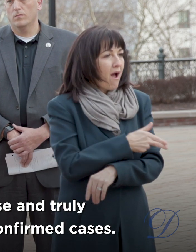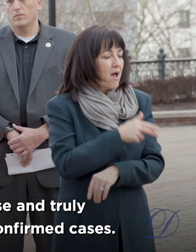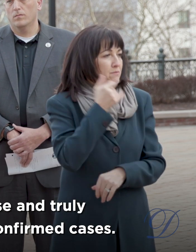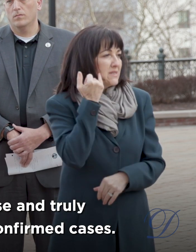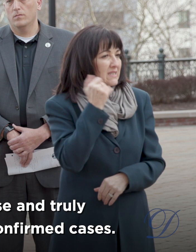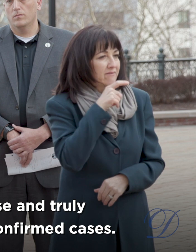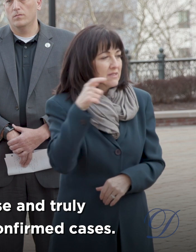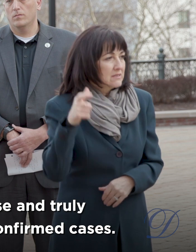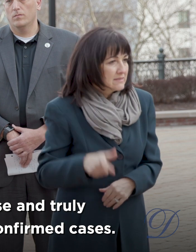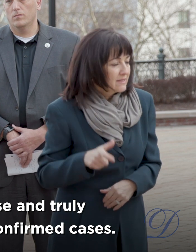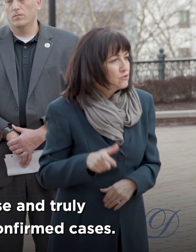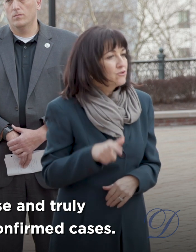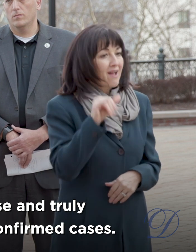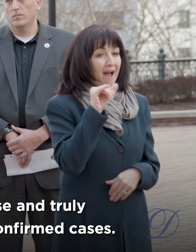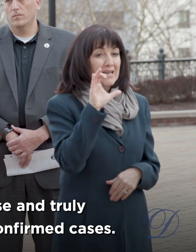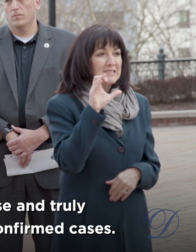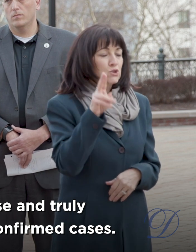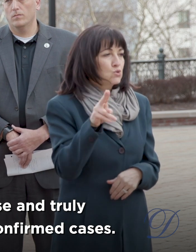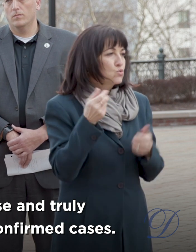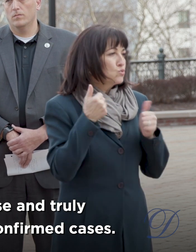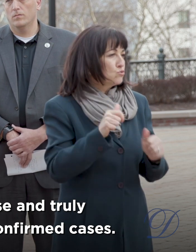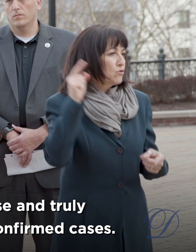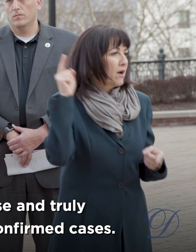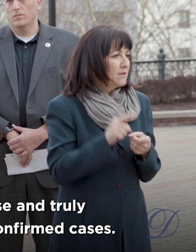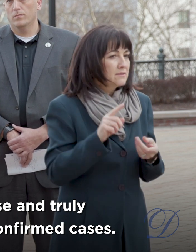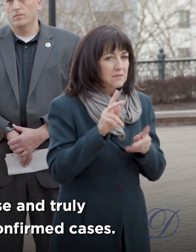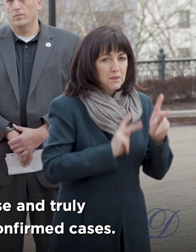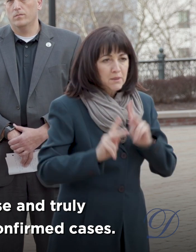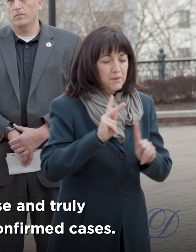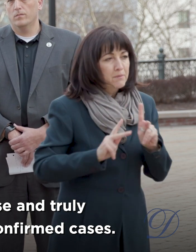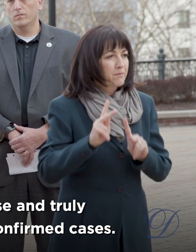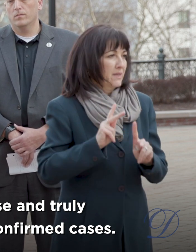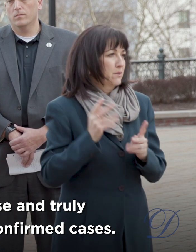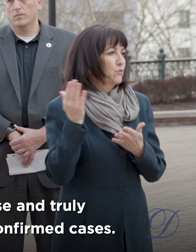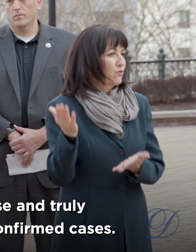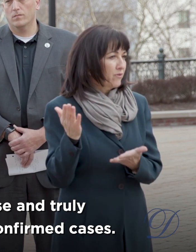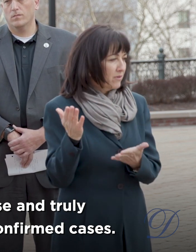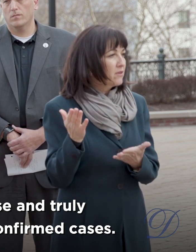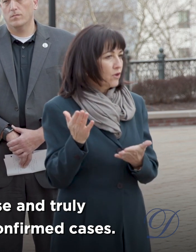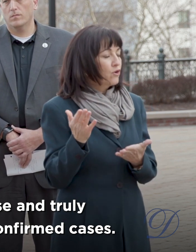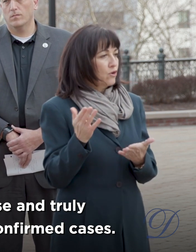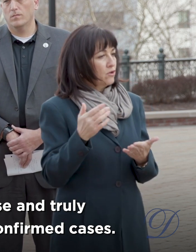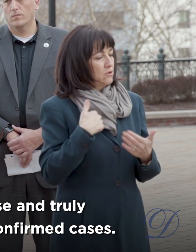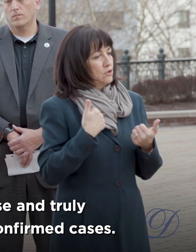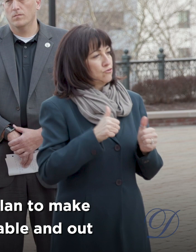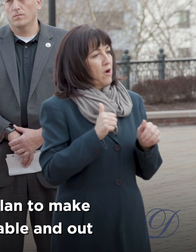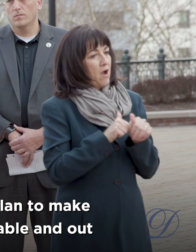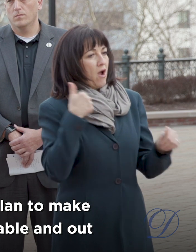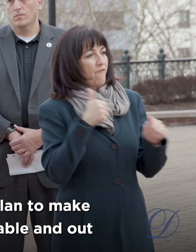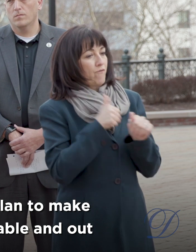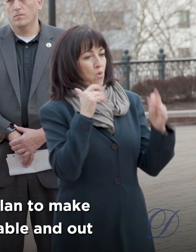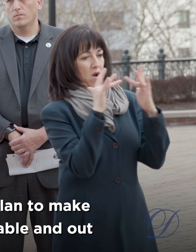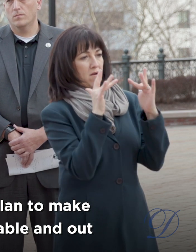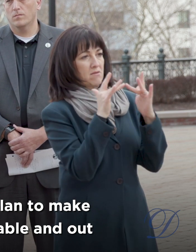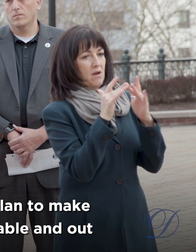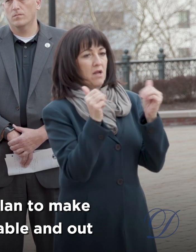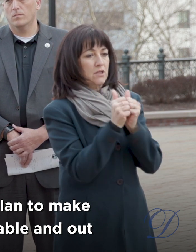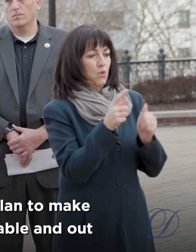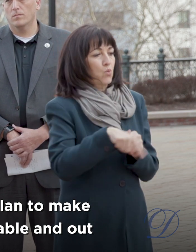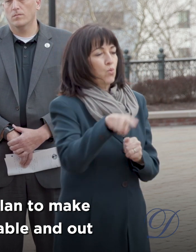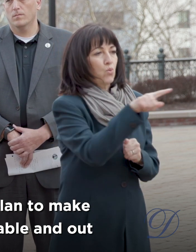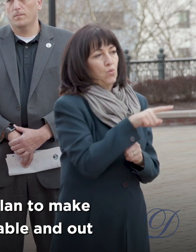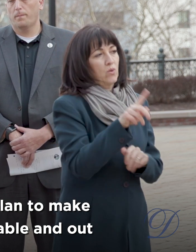of the ICUs, and truly staying away from contact with confirmed cases. We are going to talk